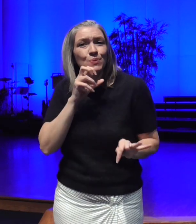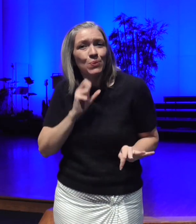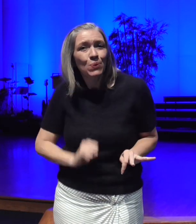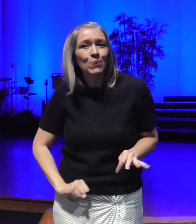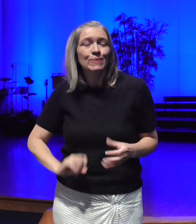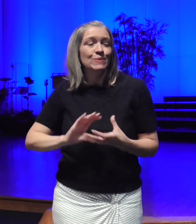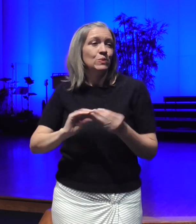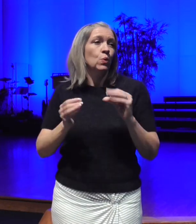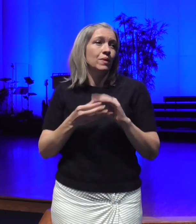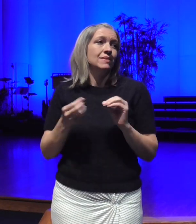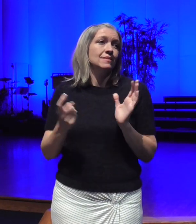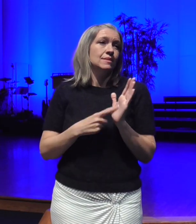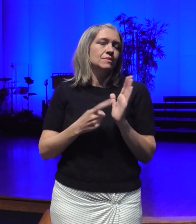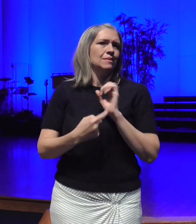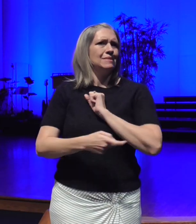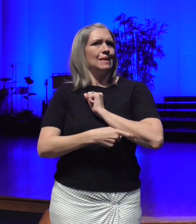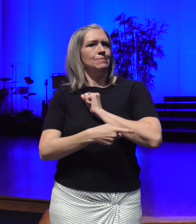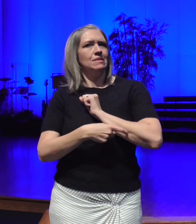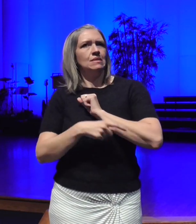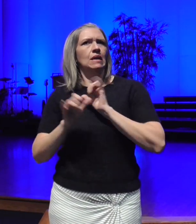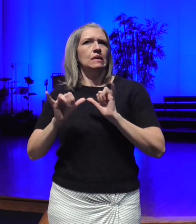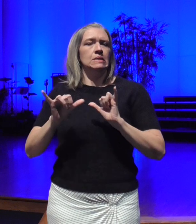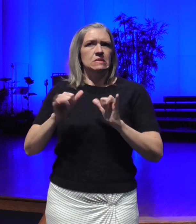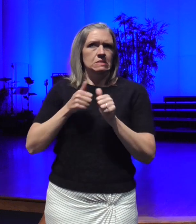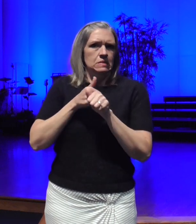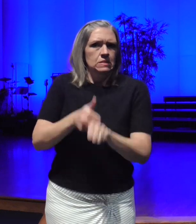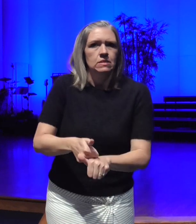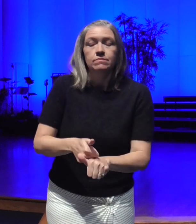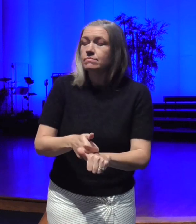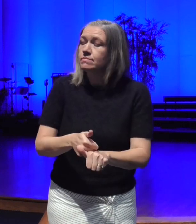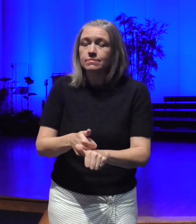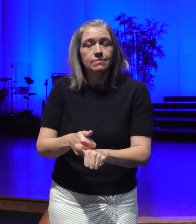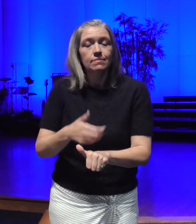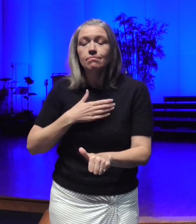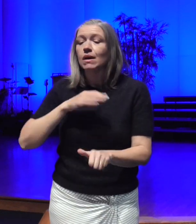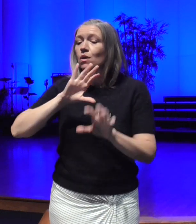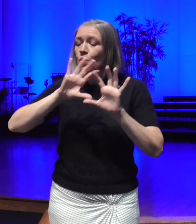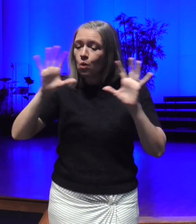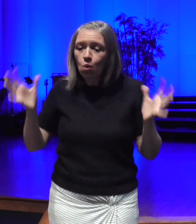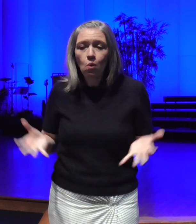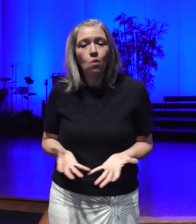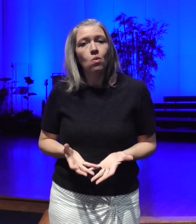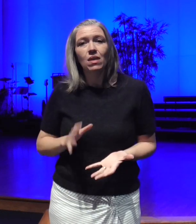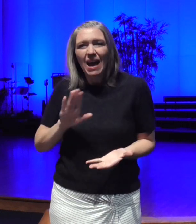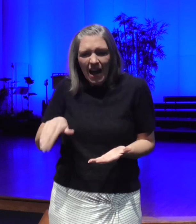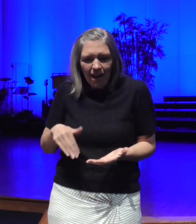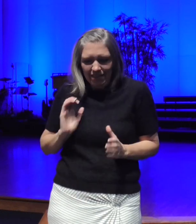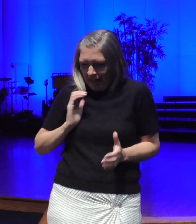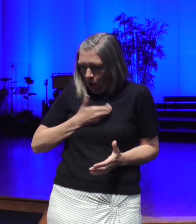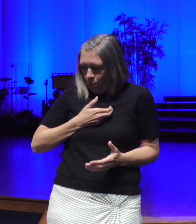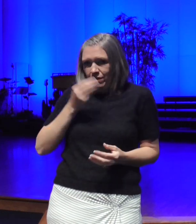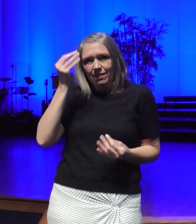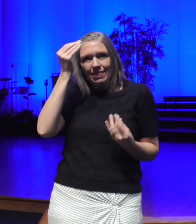we are tempted to tell ourselves. My whole theory, our whole theory in our teaching is that there's